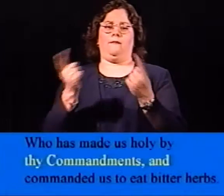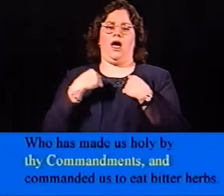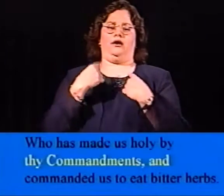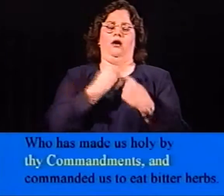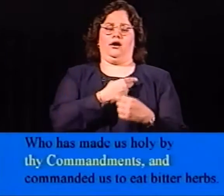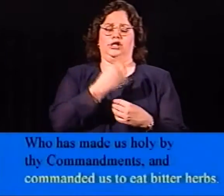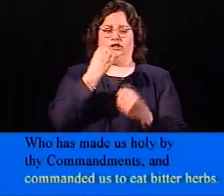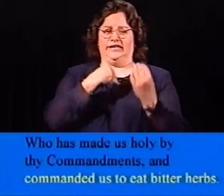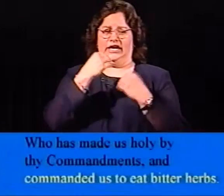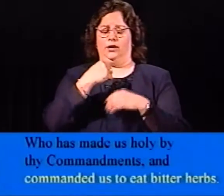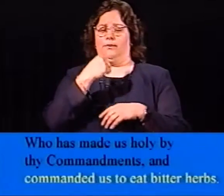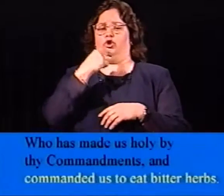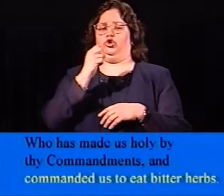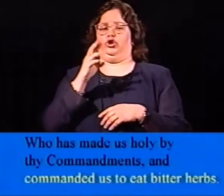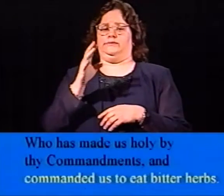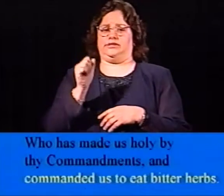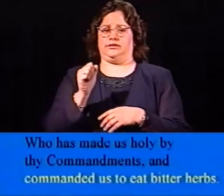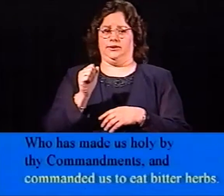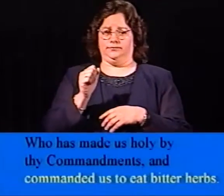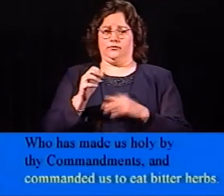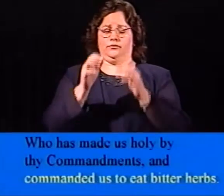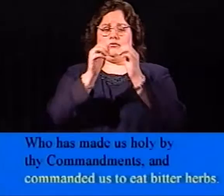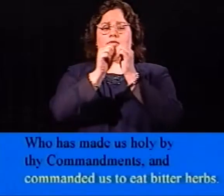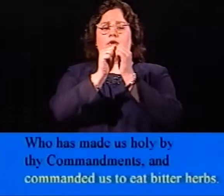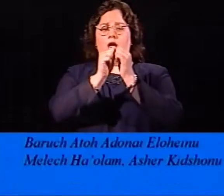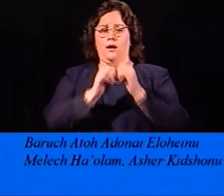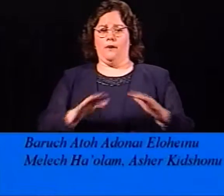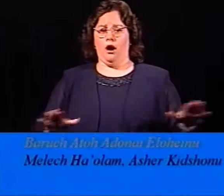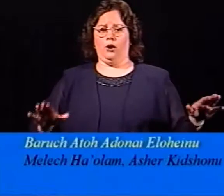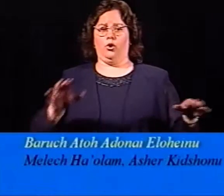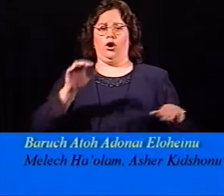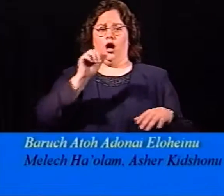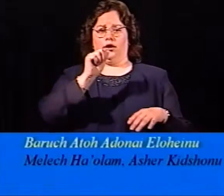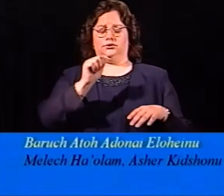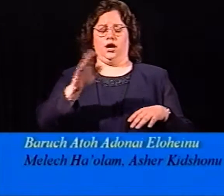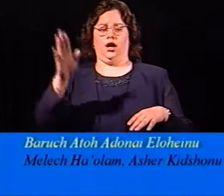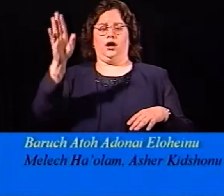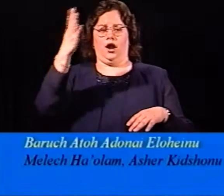commandments, and commanded us to eat bitter herbs.